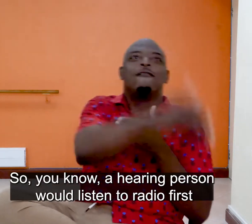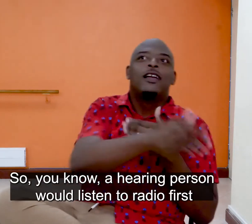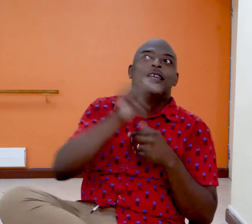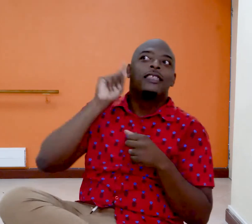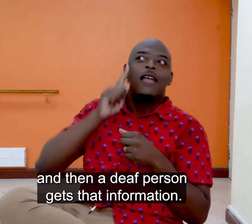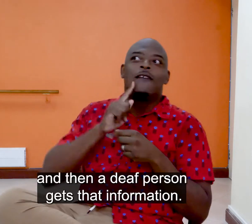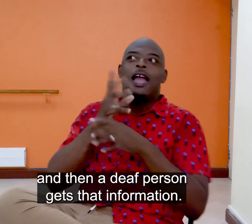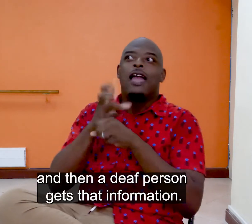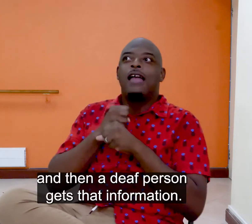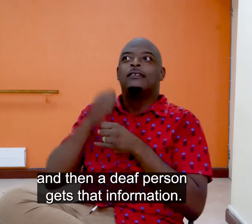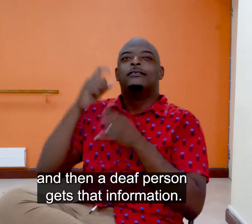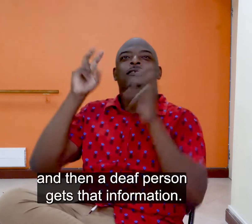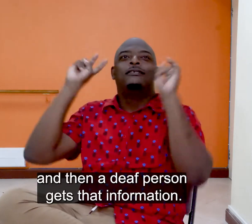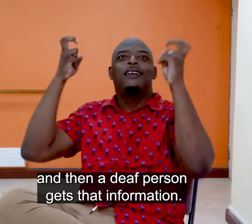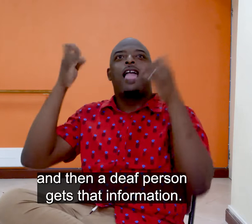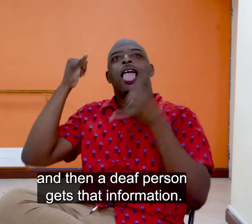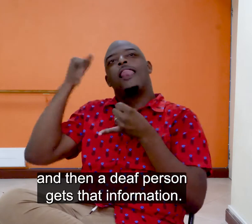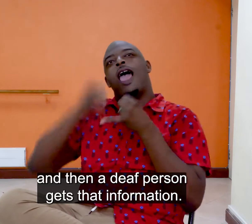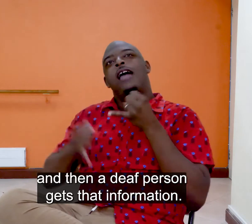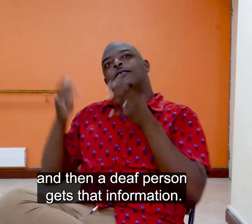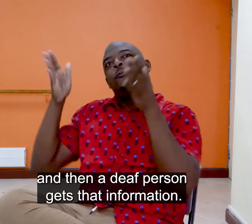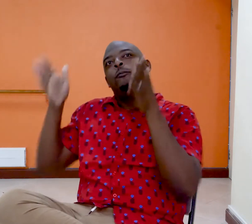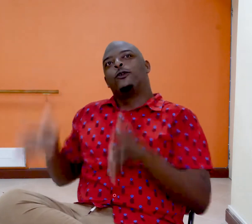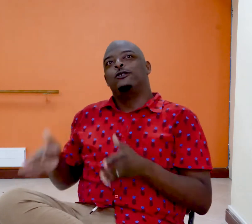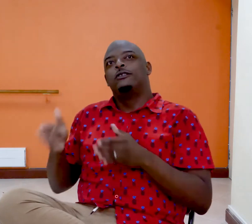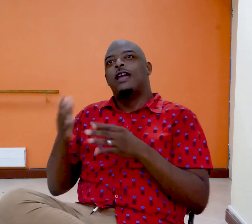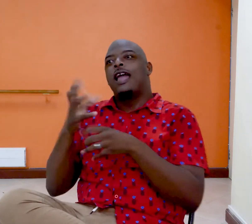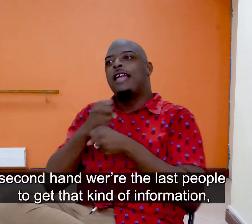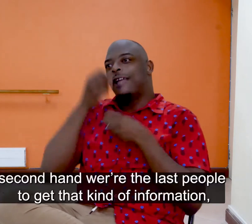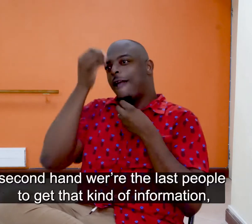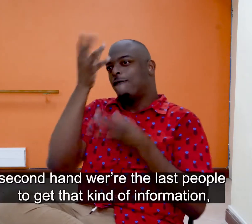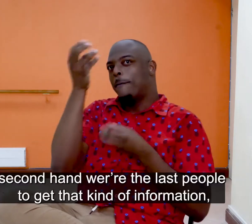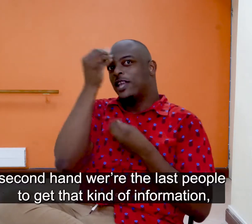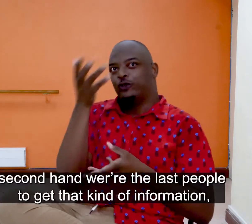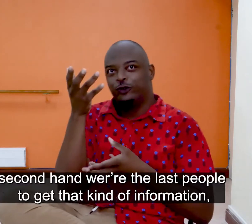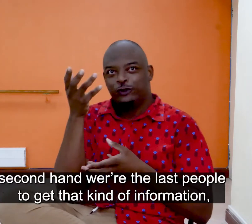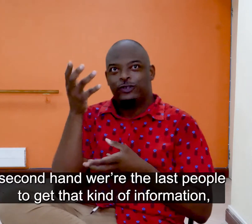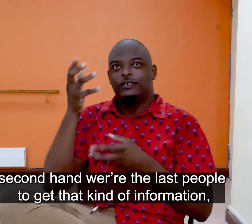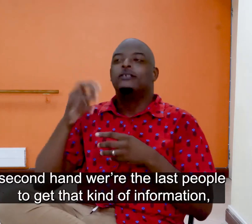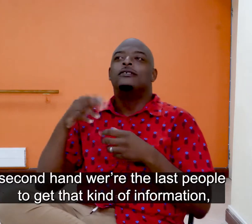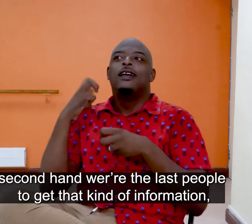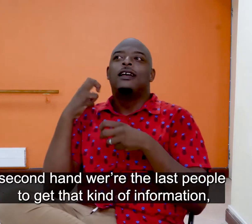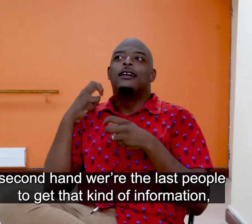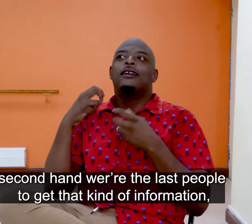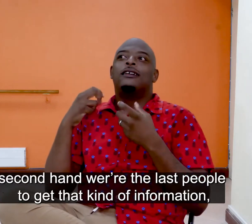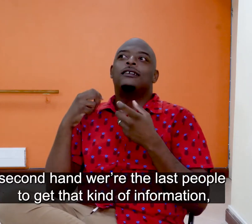first, and then a deaf person gets that information secondhand. We're the last people to get that kind of